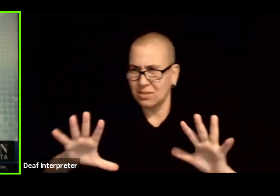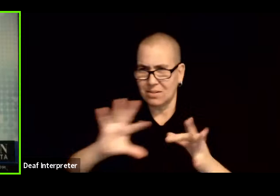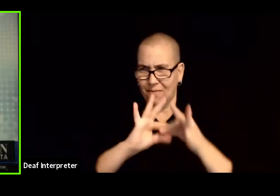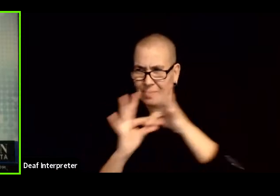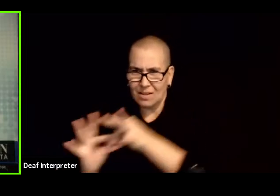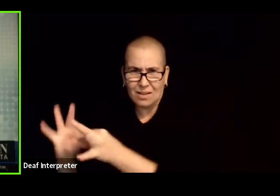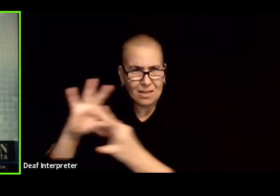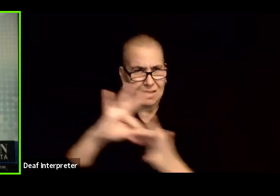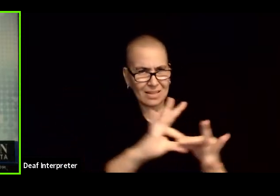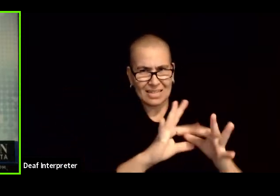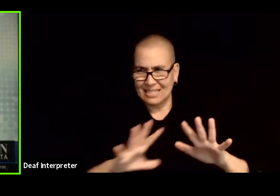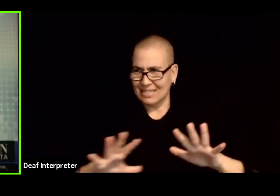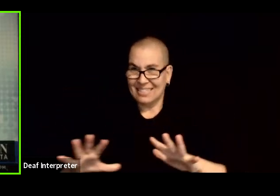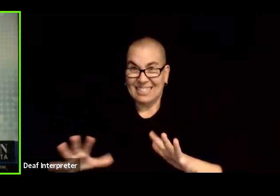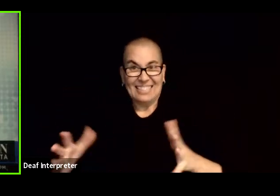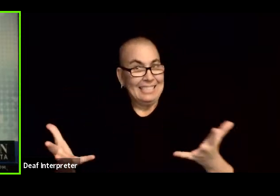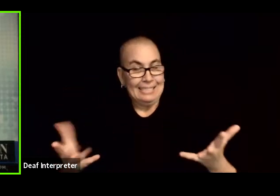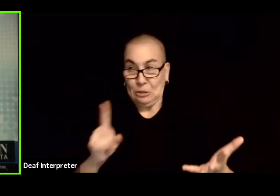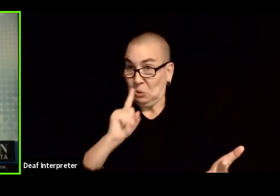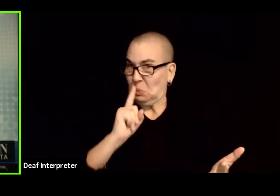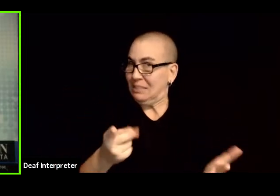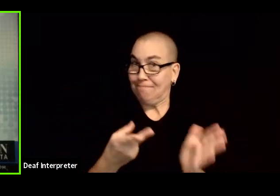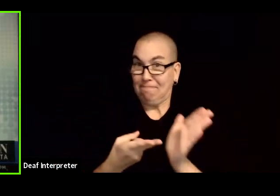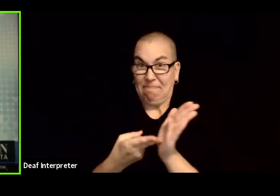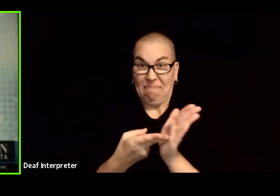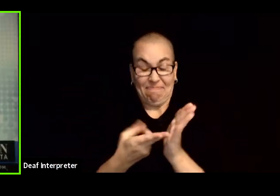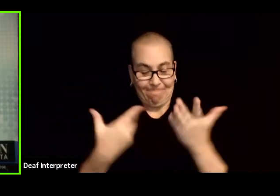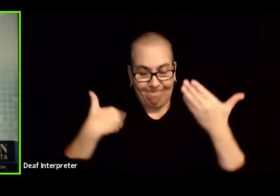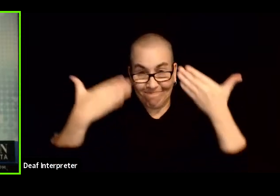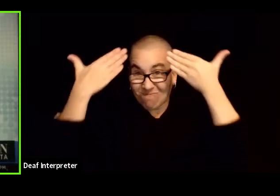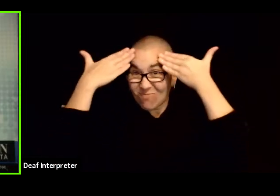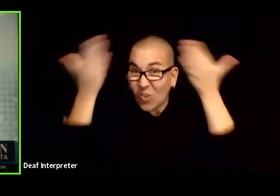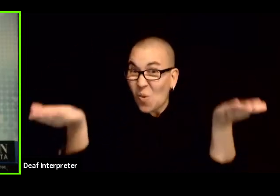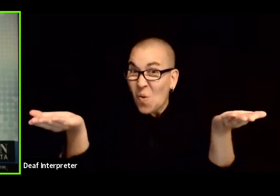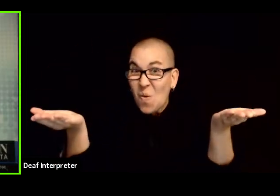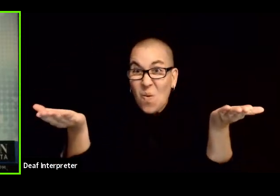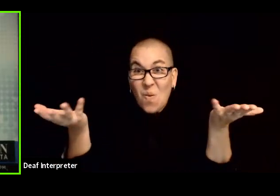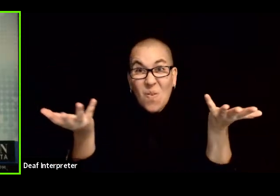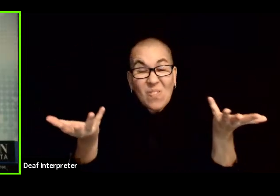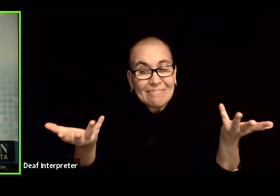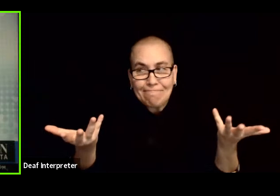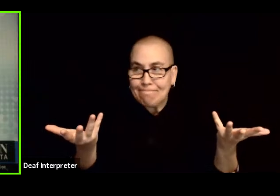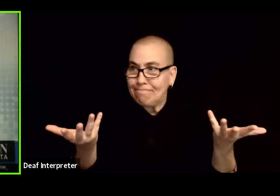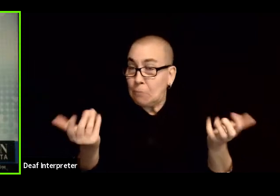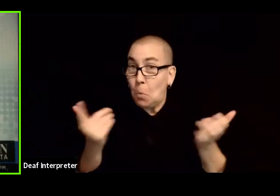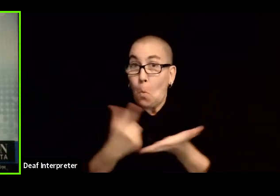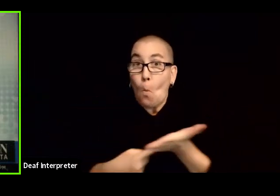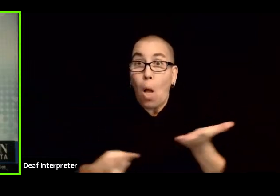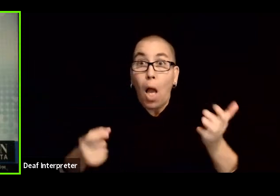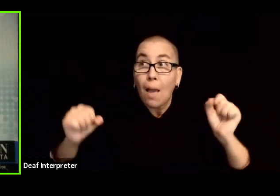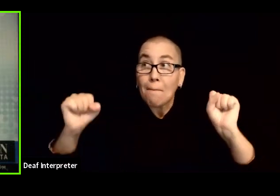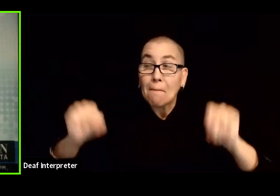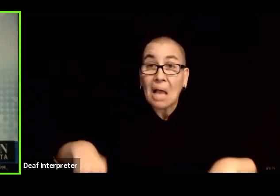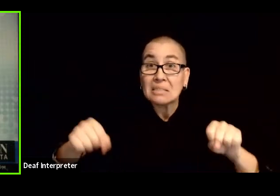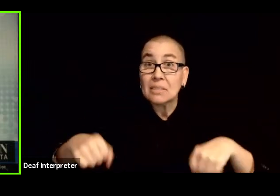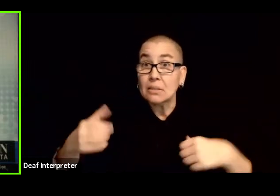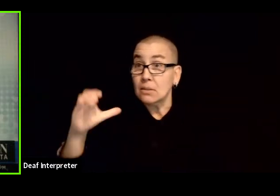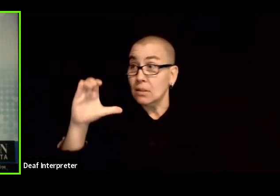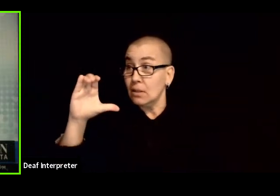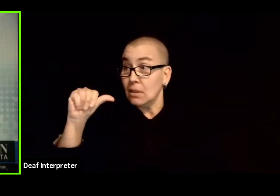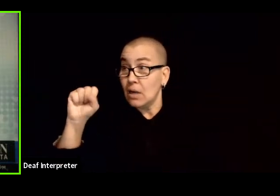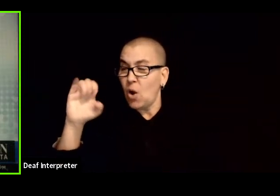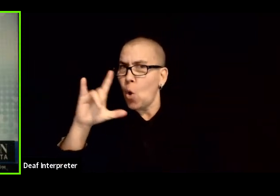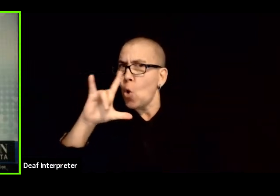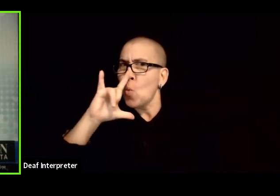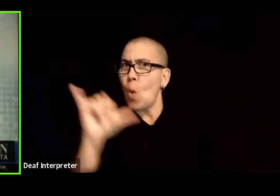some various looks at what different levels of case growth translate to in terms of later